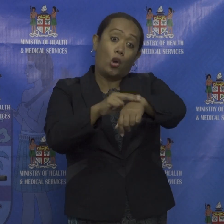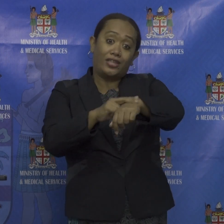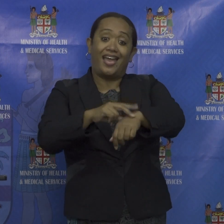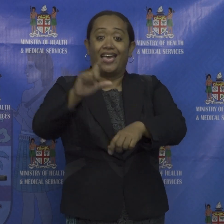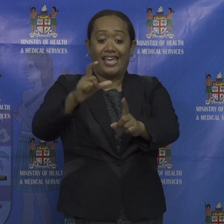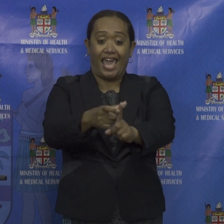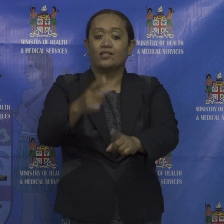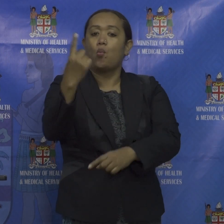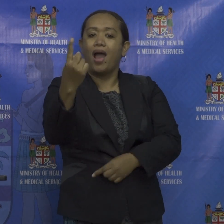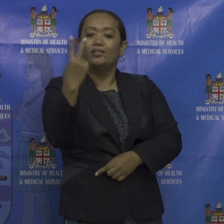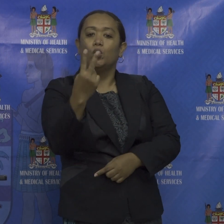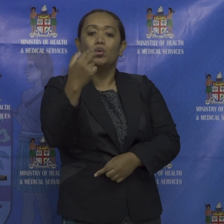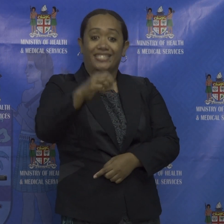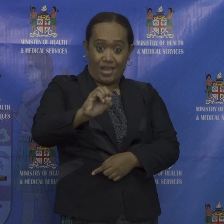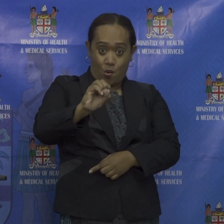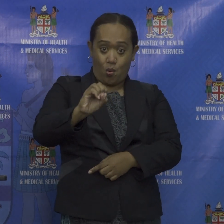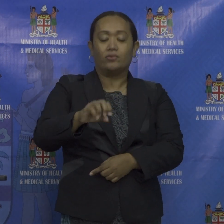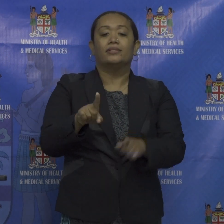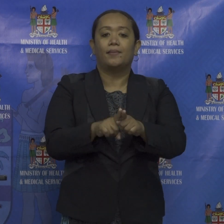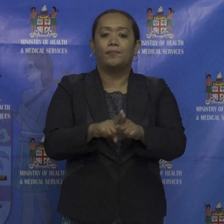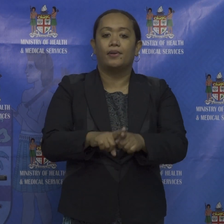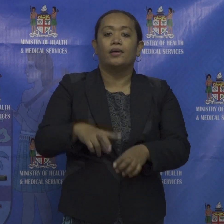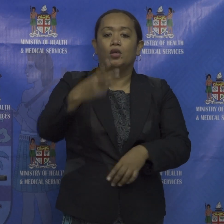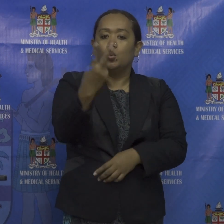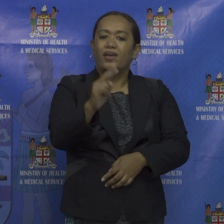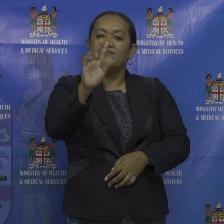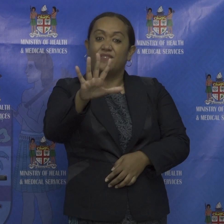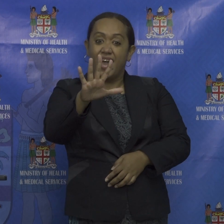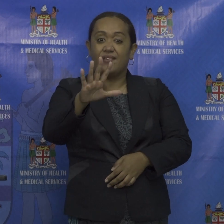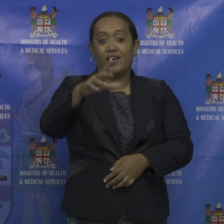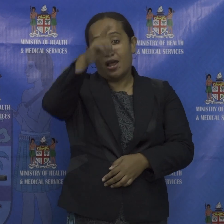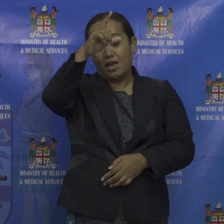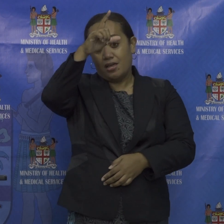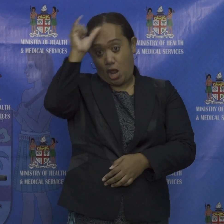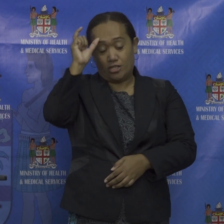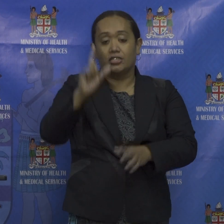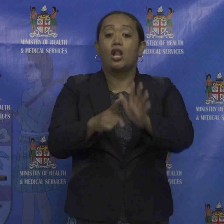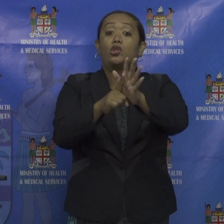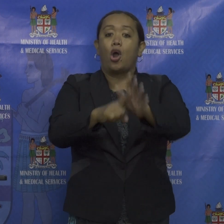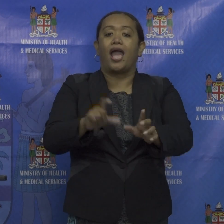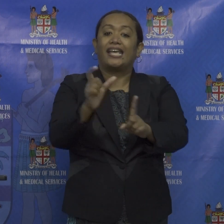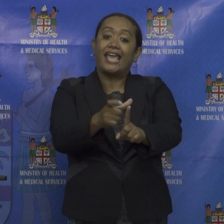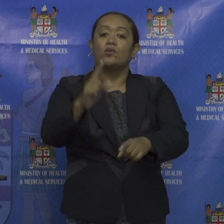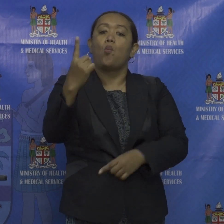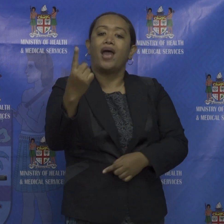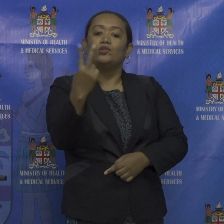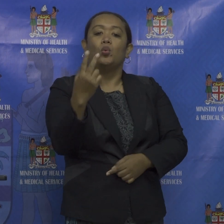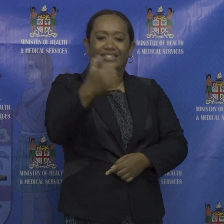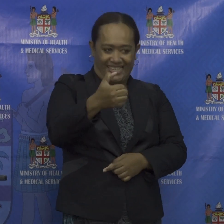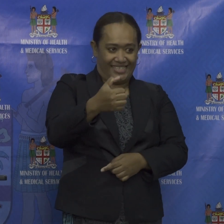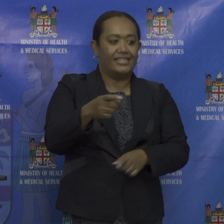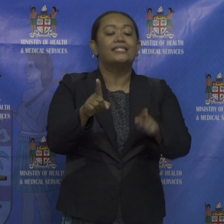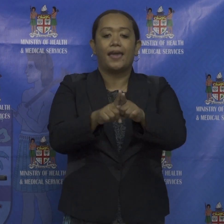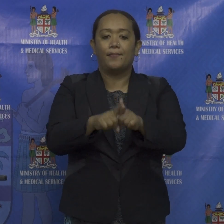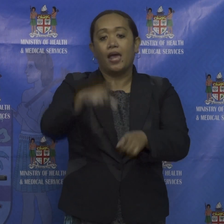120, the 25-year-old nurse from Lautoka Hospital, who was announced today, case 126, and the